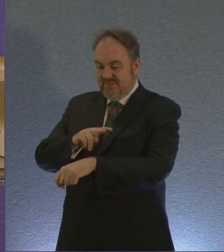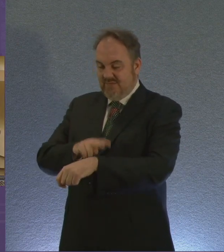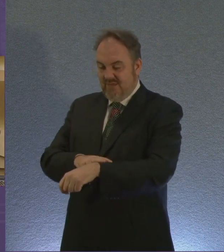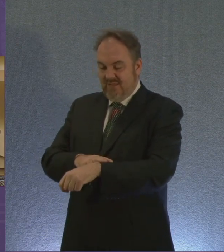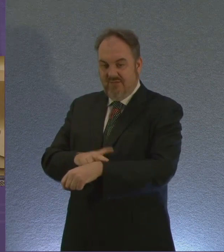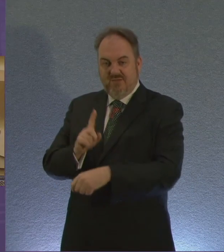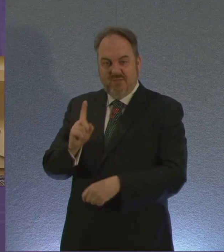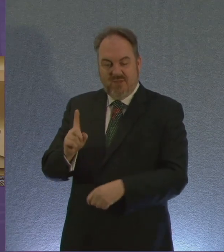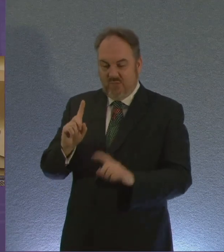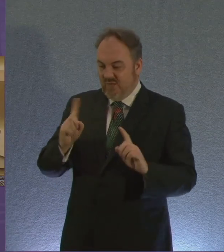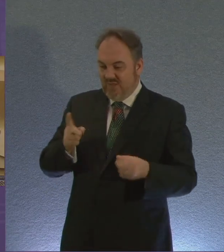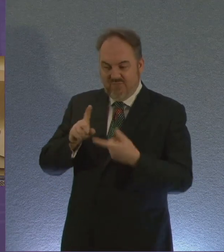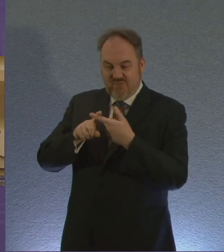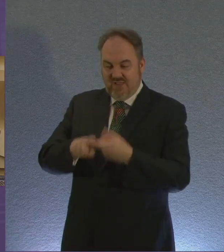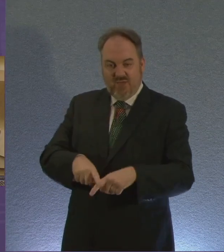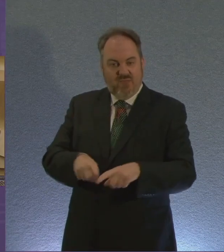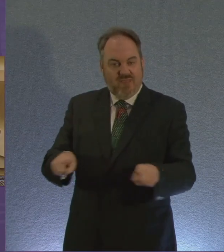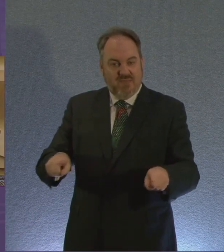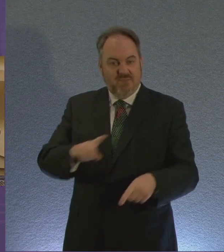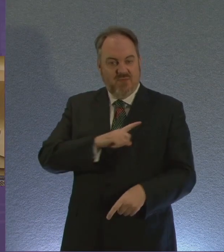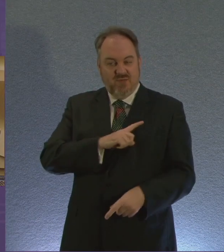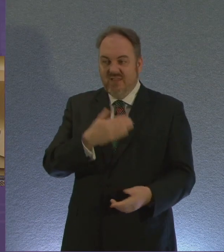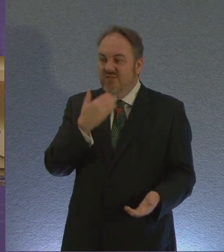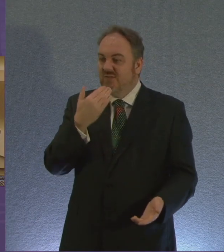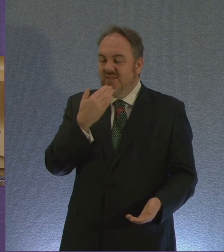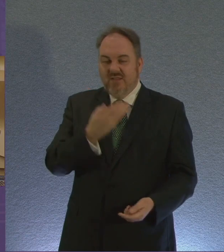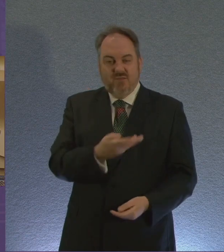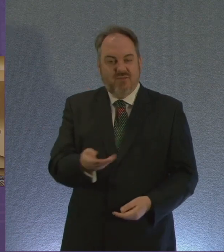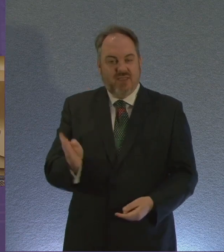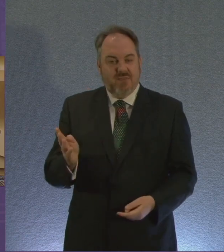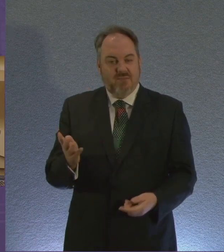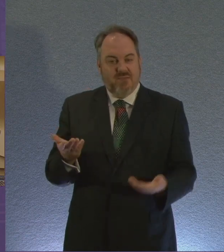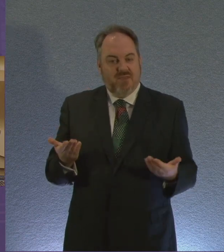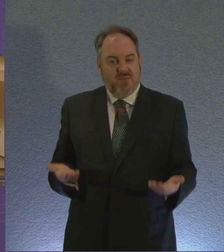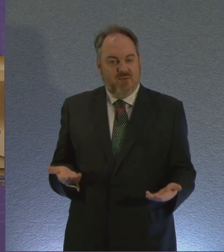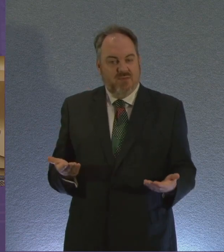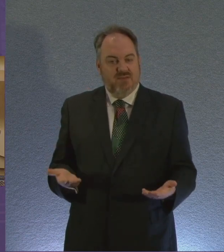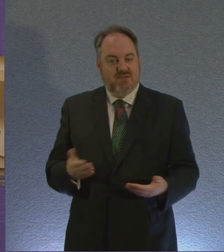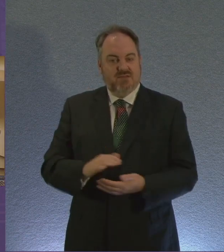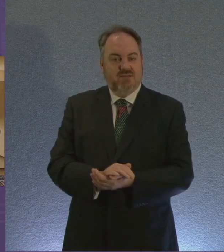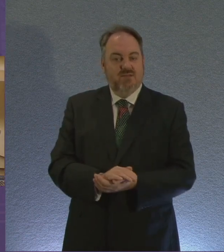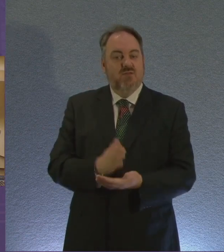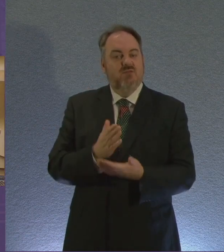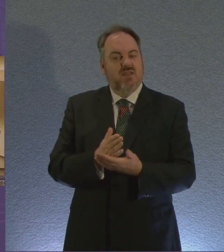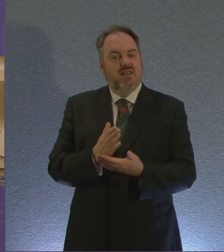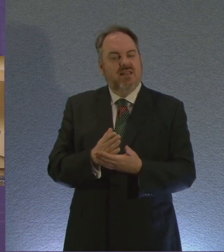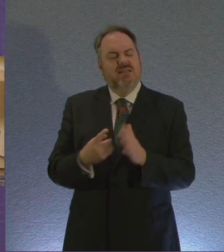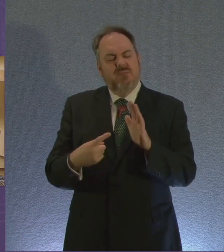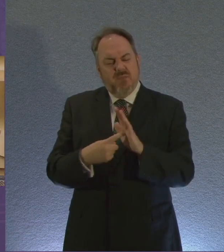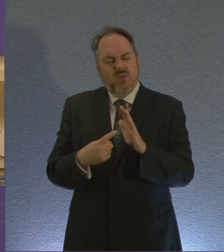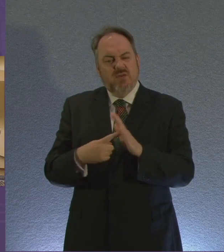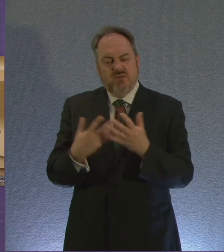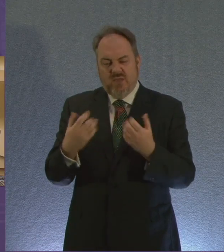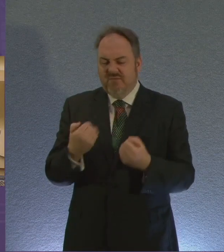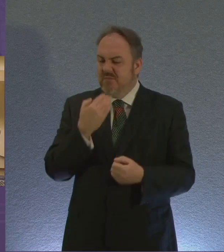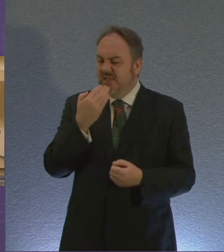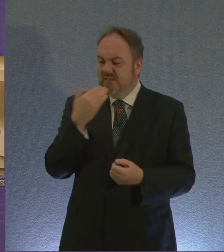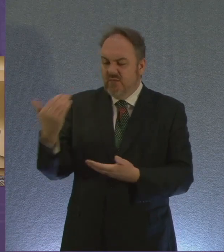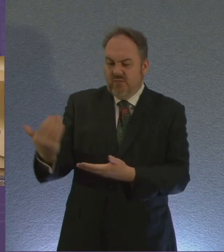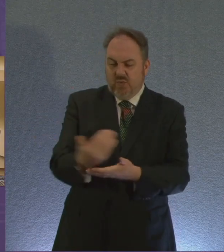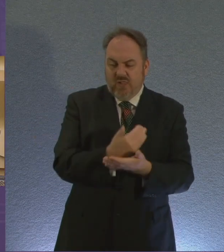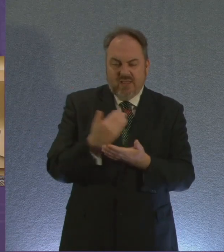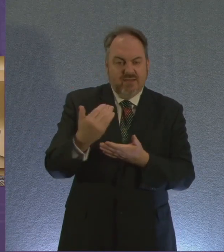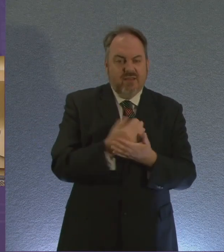training materials that we have, the commitment to collecting, supporting information, and therefore the information sharing agreements that